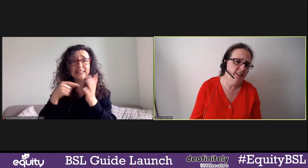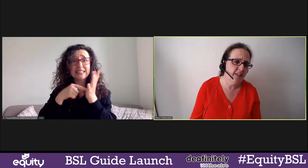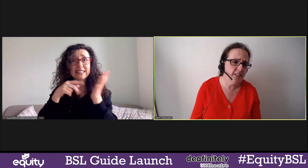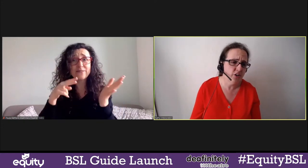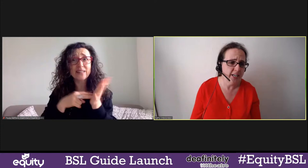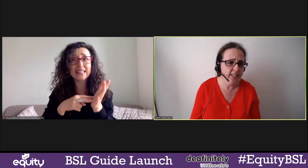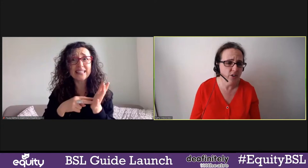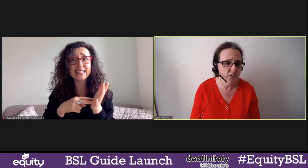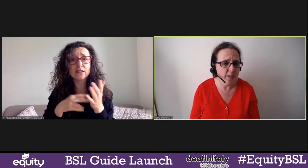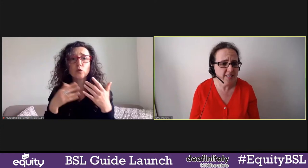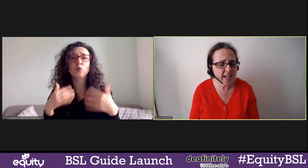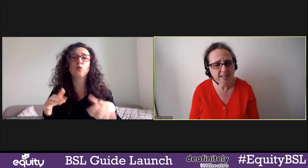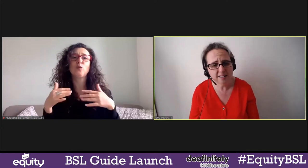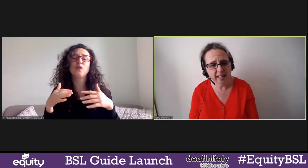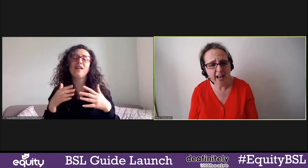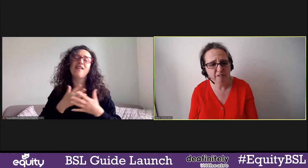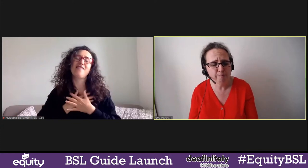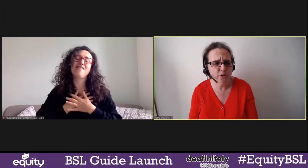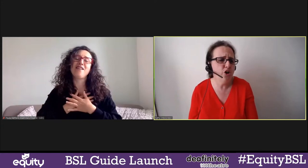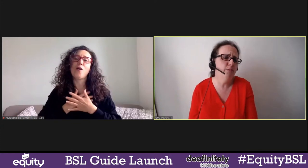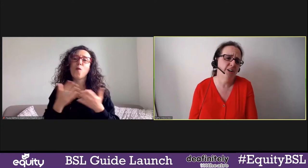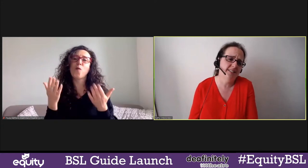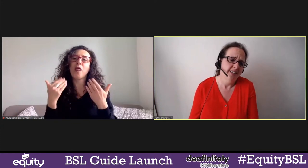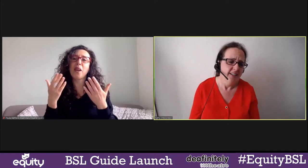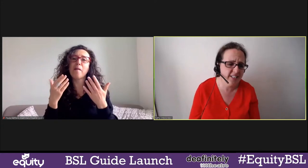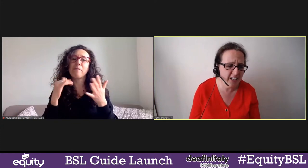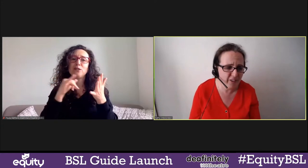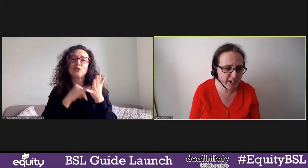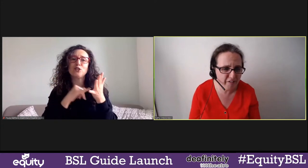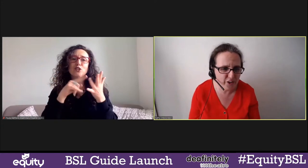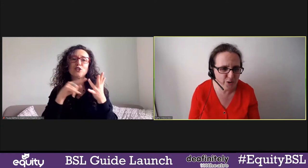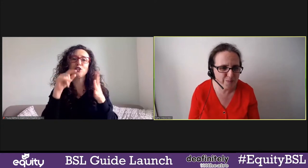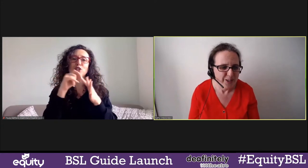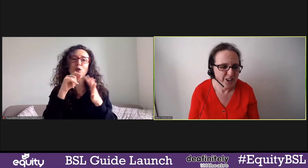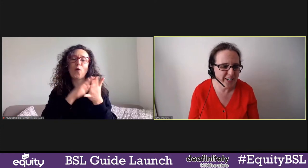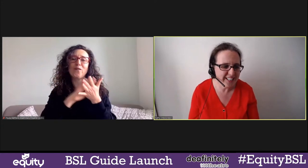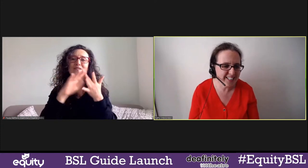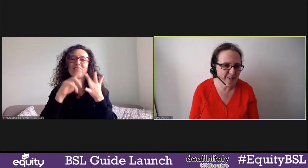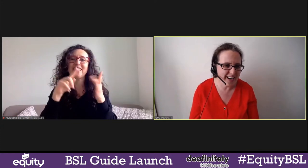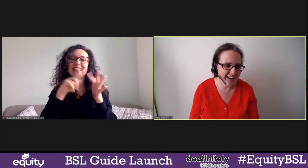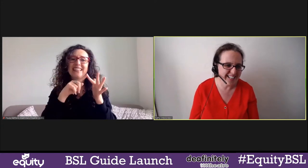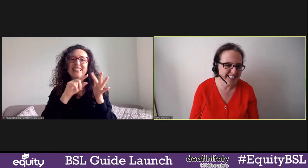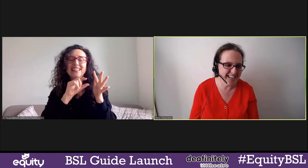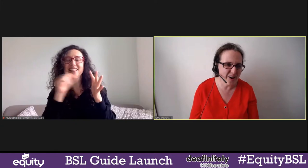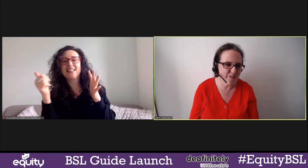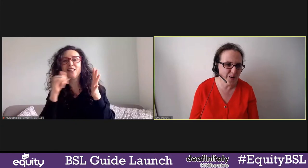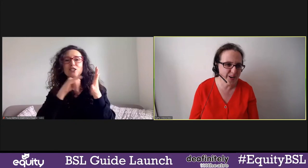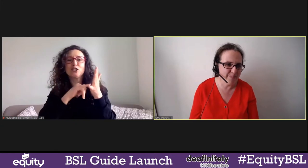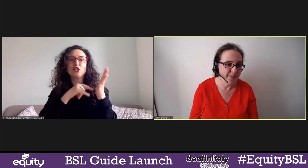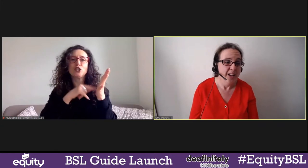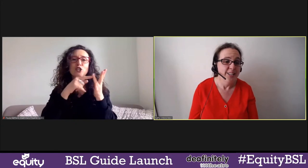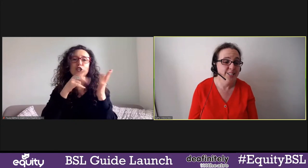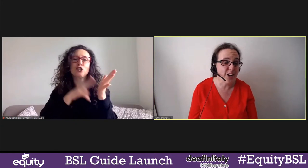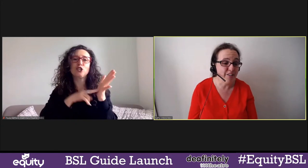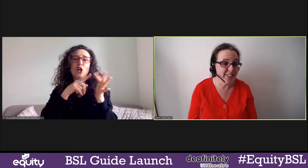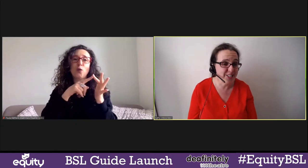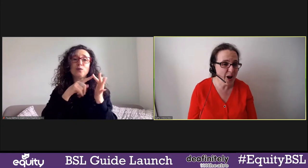theatre credits on the West End, they have numerous TV and film credits, so I'd like to now welcome Sophie Stone.